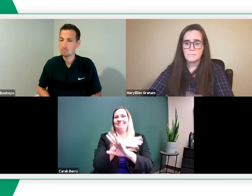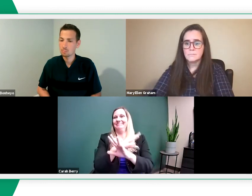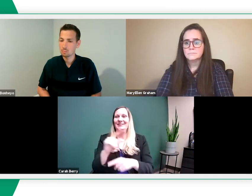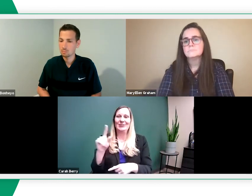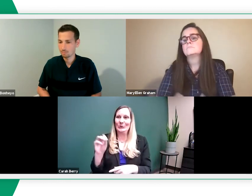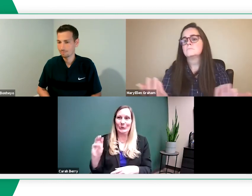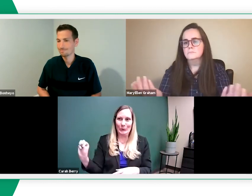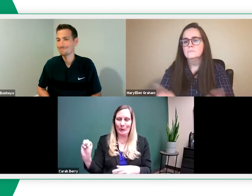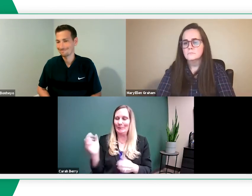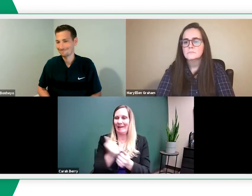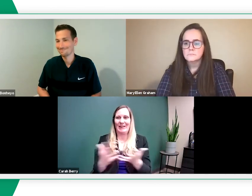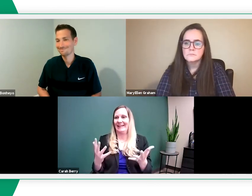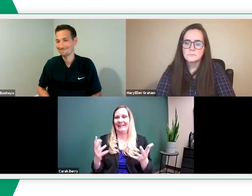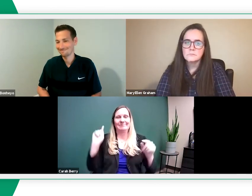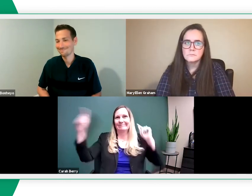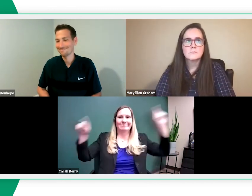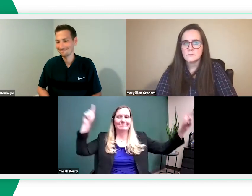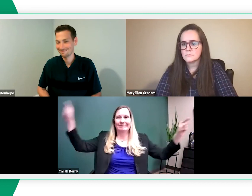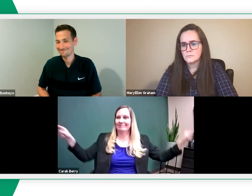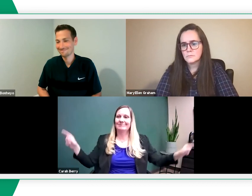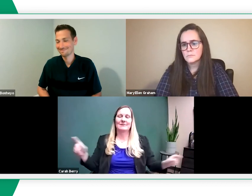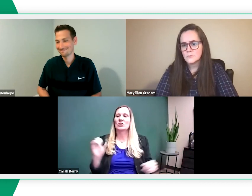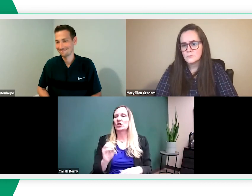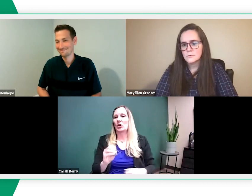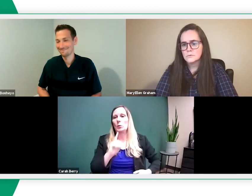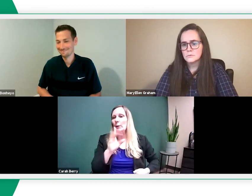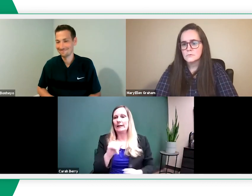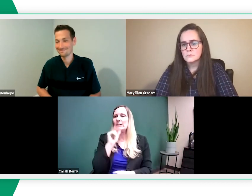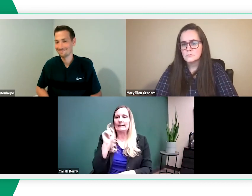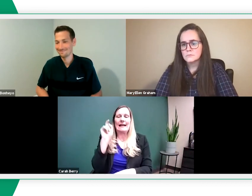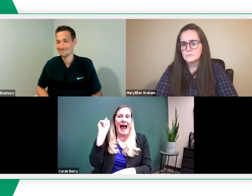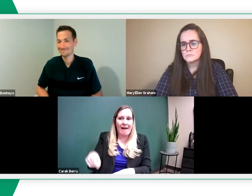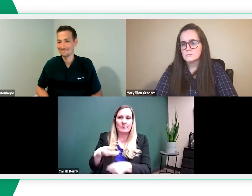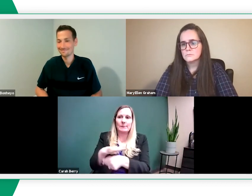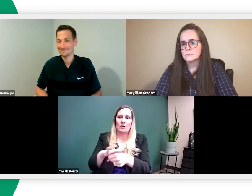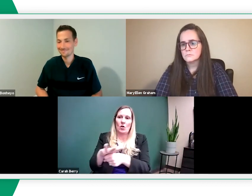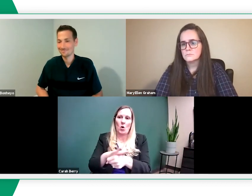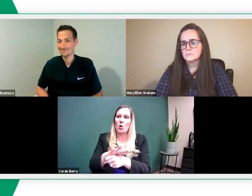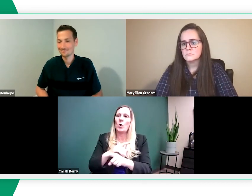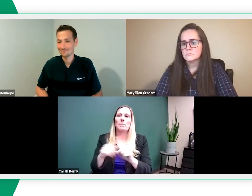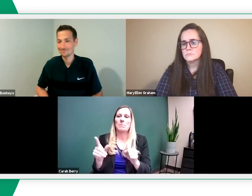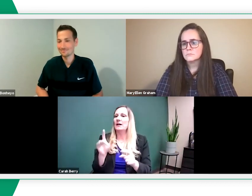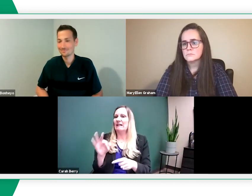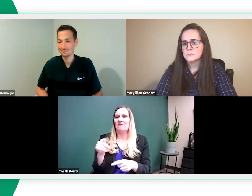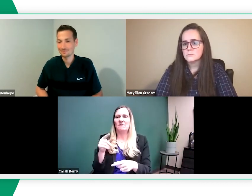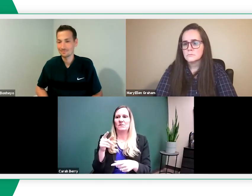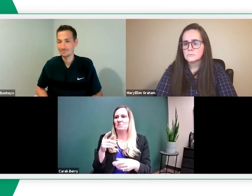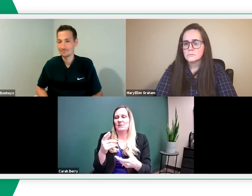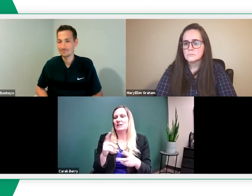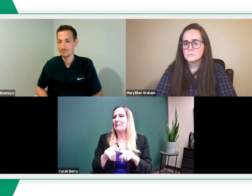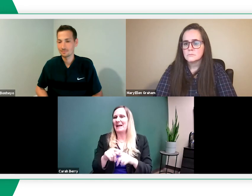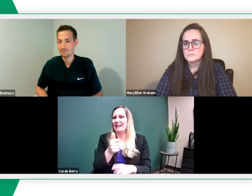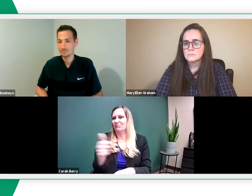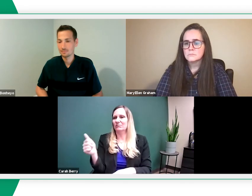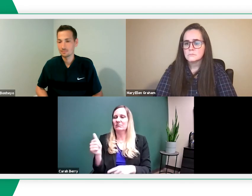with COVID nowadays. Everything's done virtually on Zoom, so everything is just here, there, and everywhere. So it does not have to be a